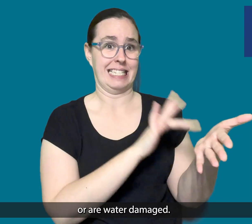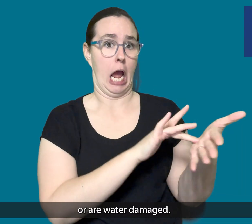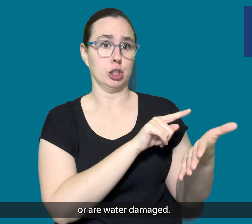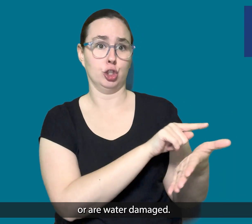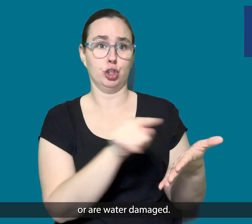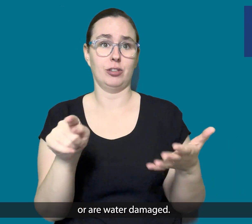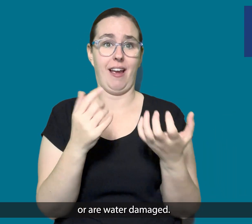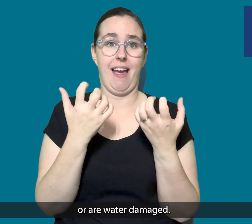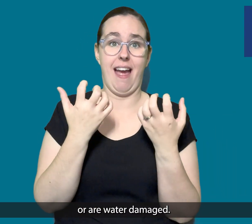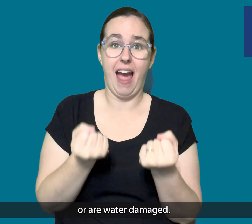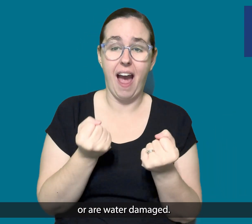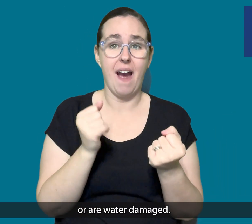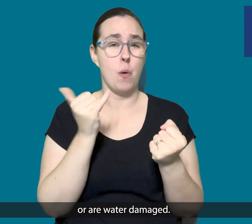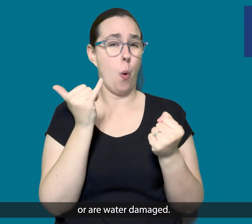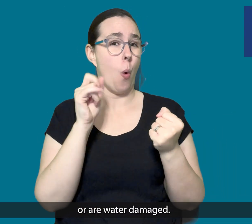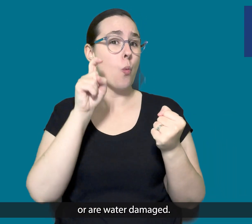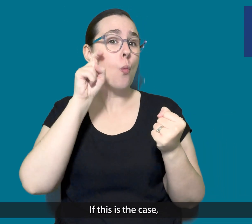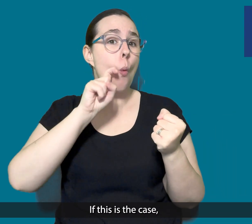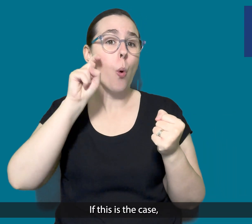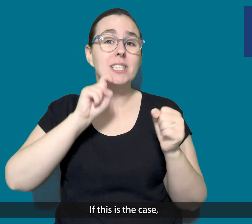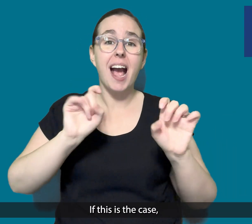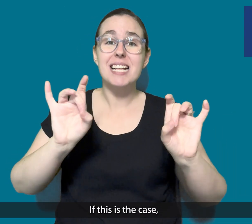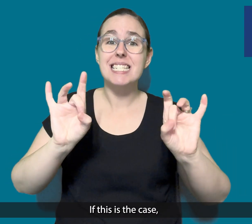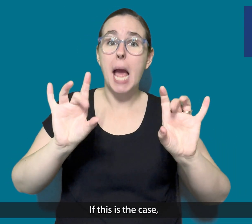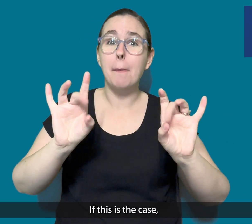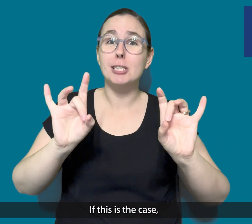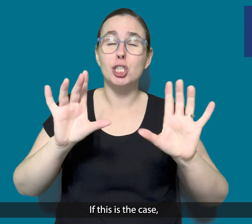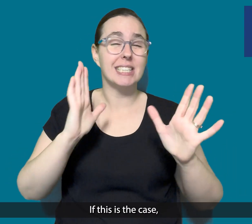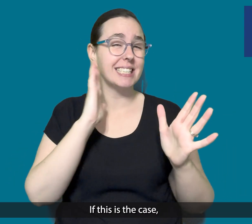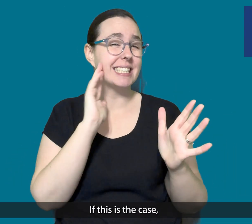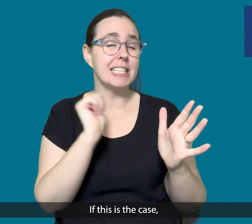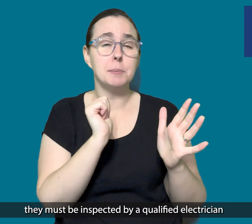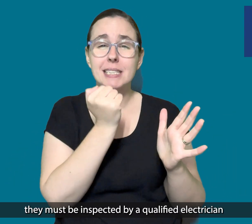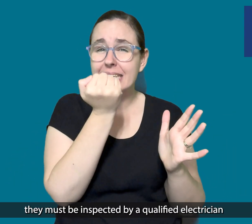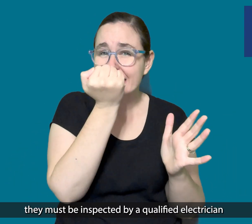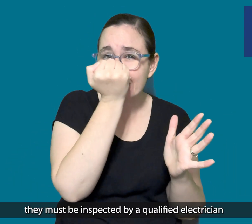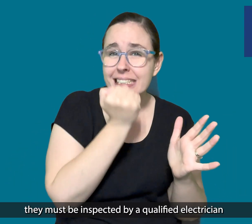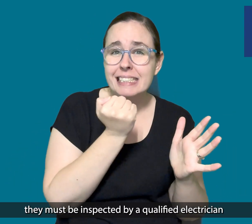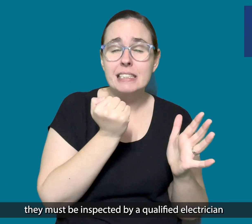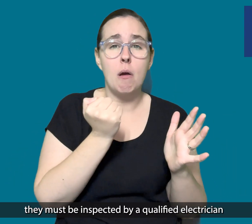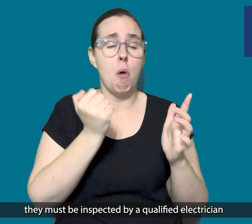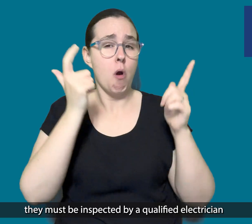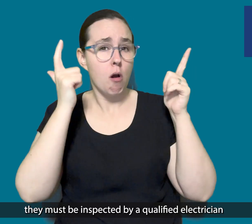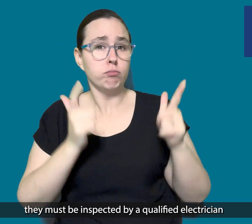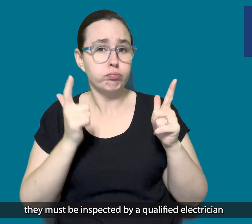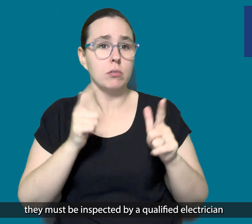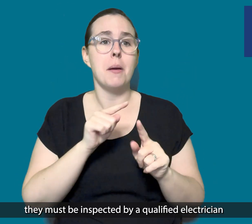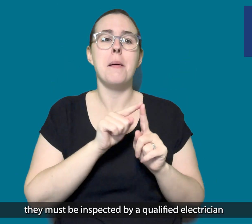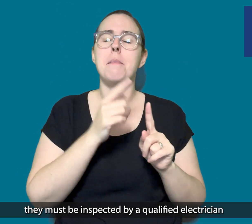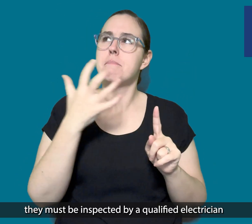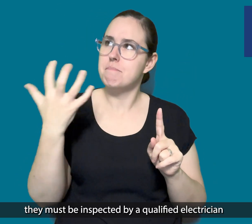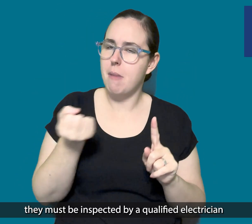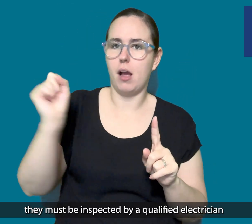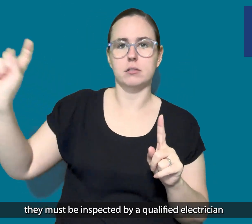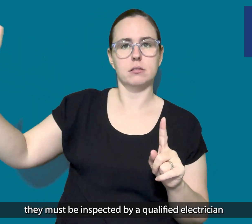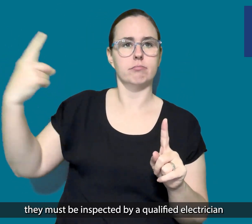damaged. If this is the case, they must be inspected by a qualified